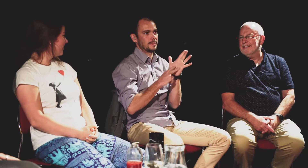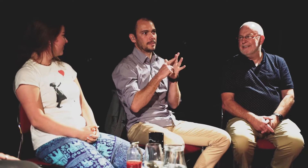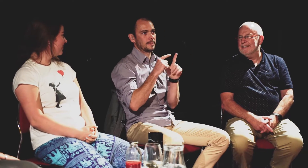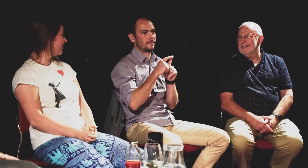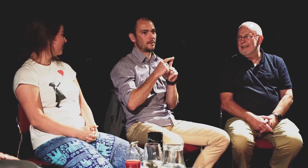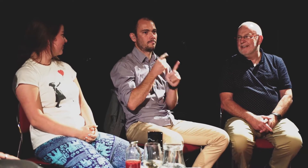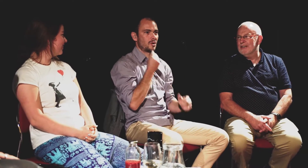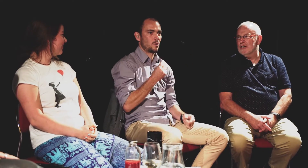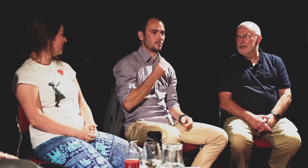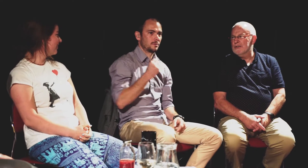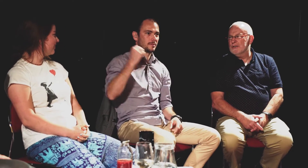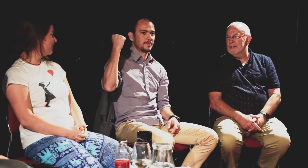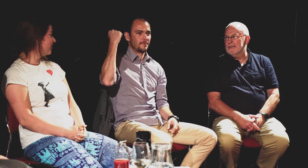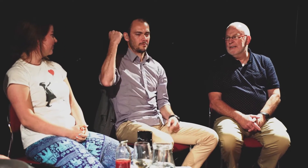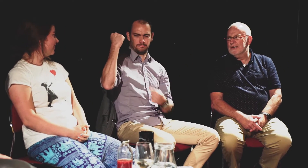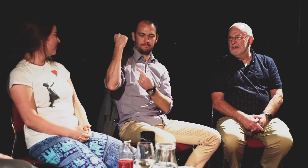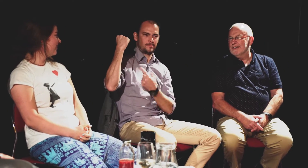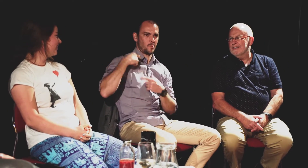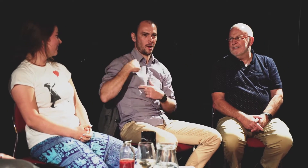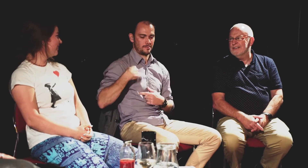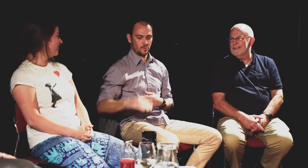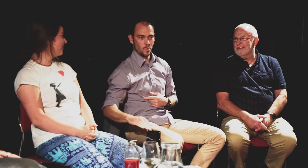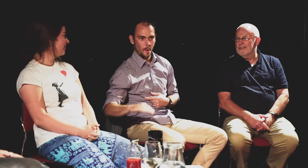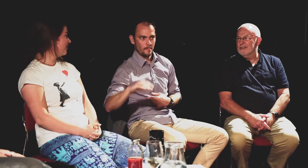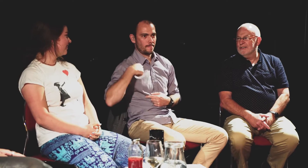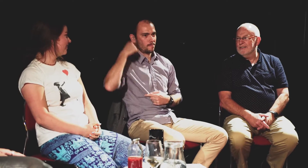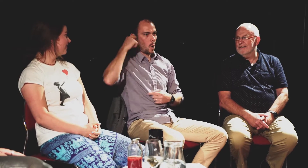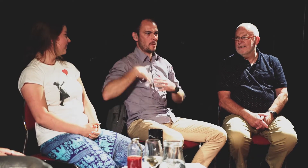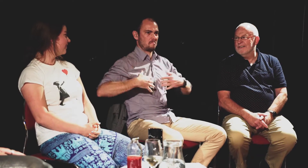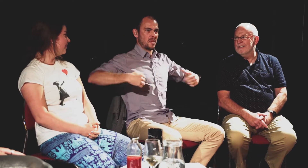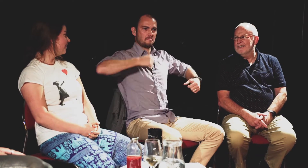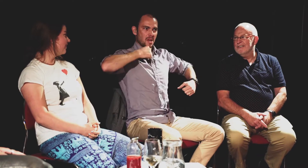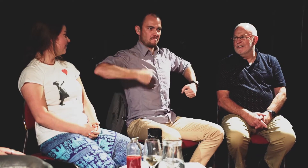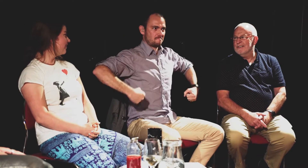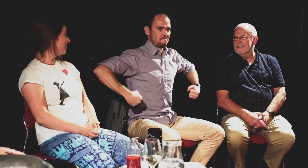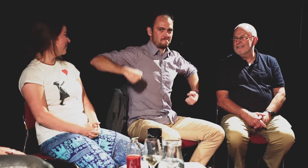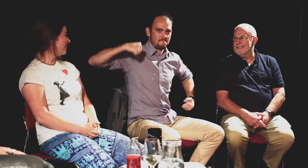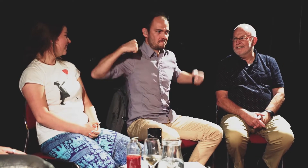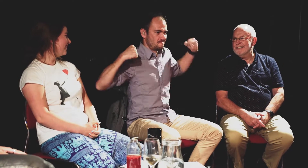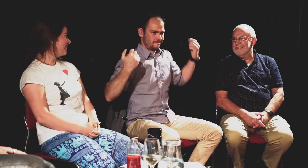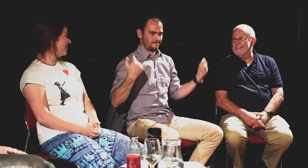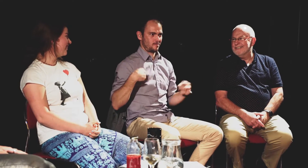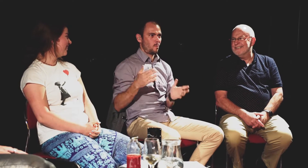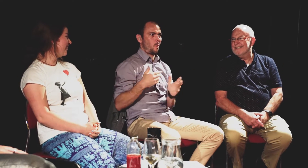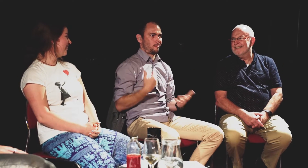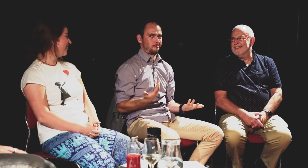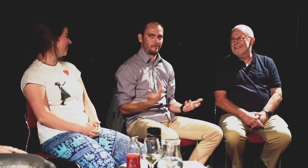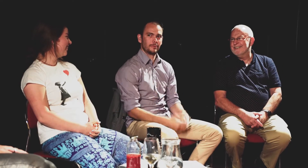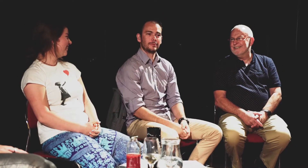My name is David Brown, and this is my sign name, Y. When I grew up, I thought I was a muscle man. I thought it was pretty awesome. I